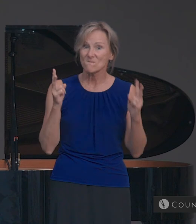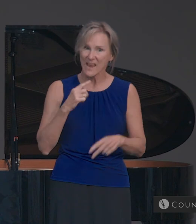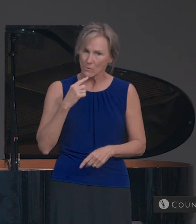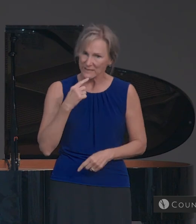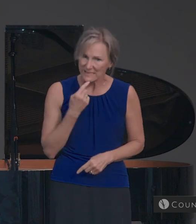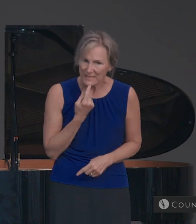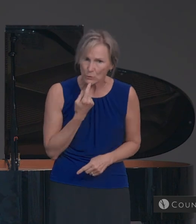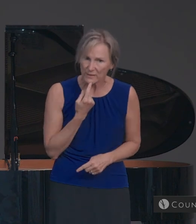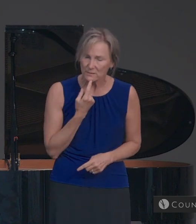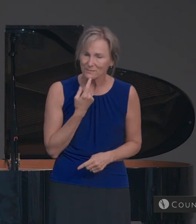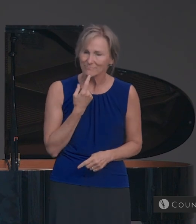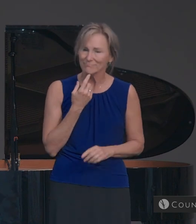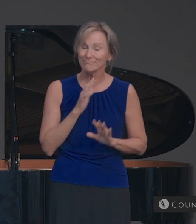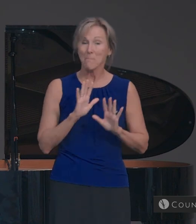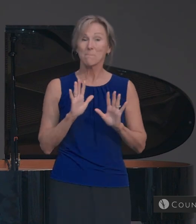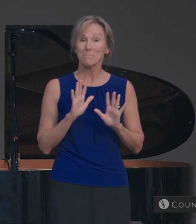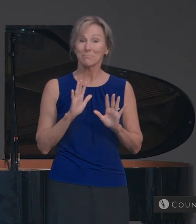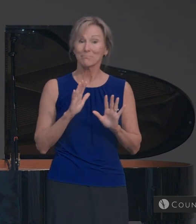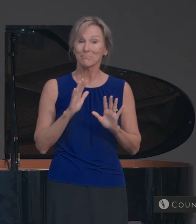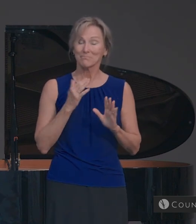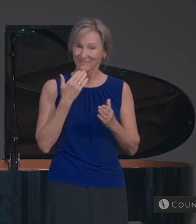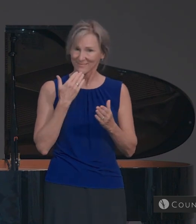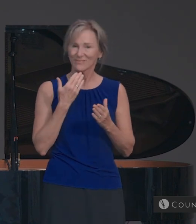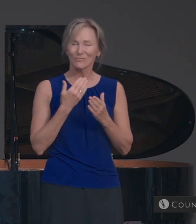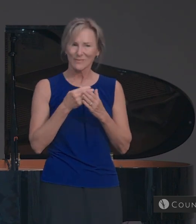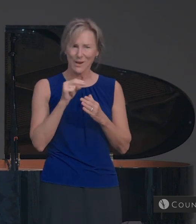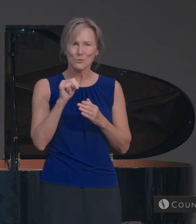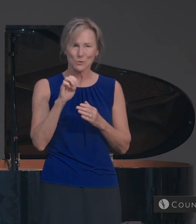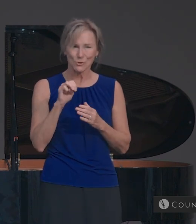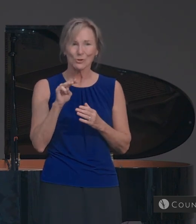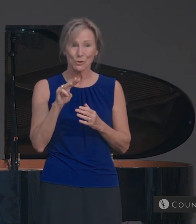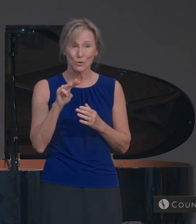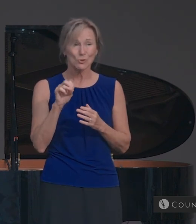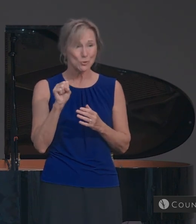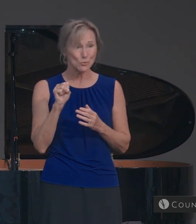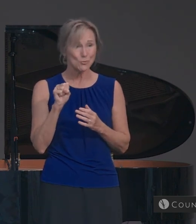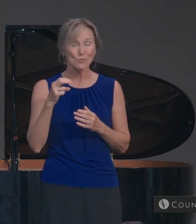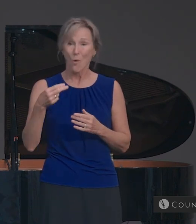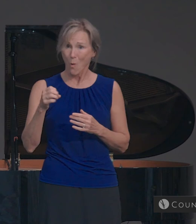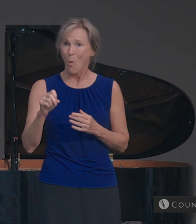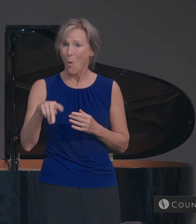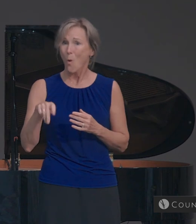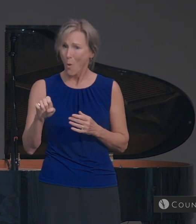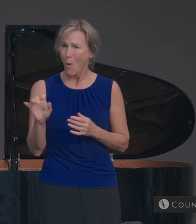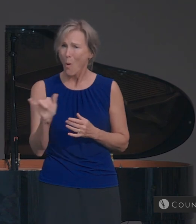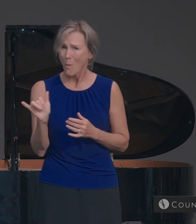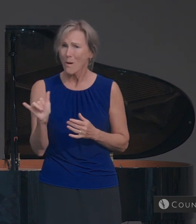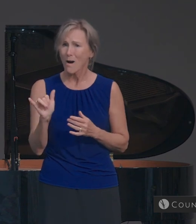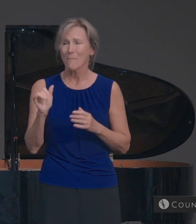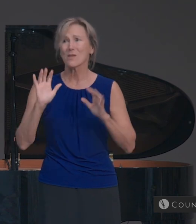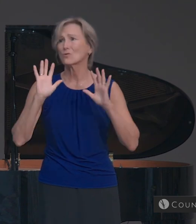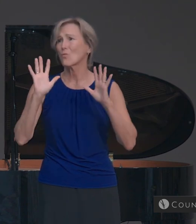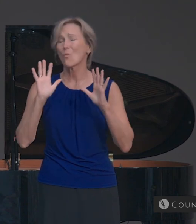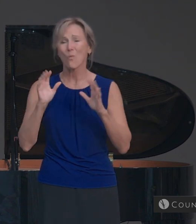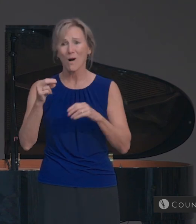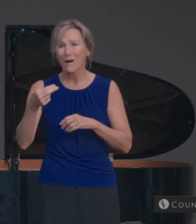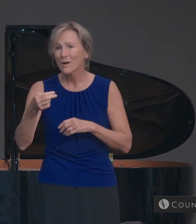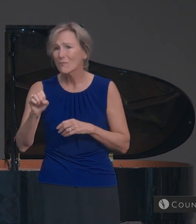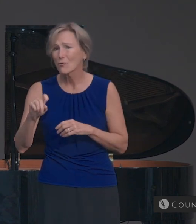And there is good news. There is hope. There is great hope.